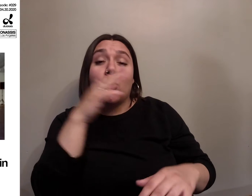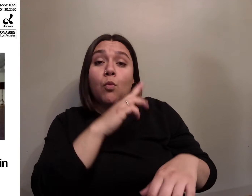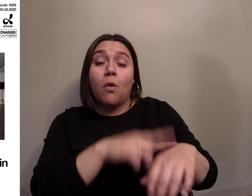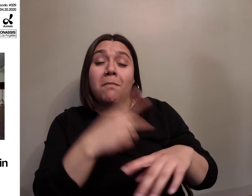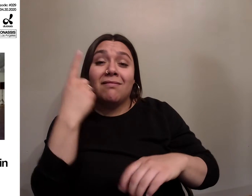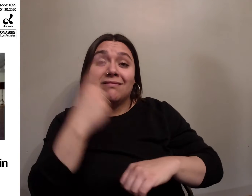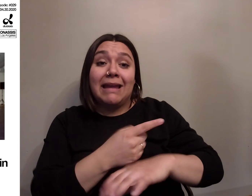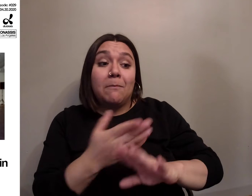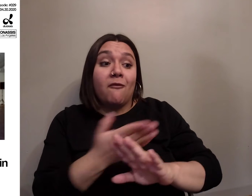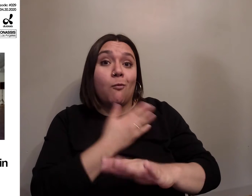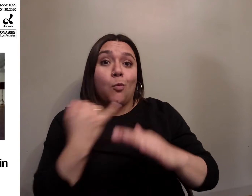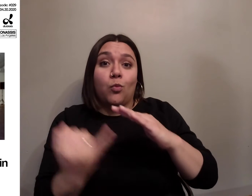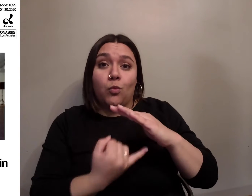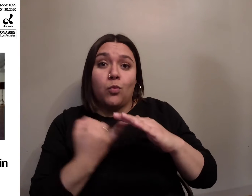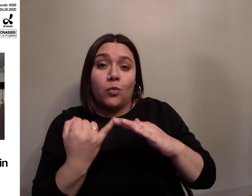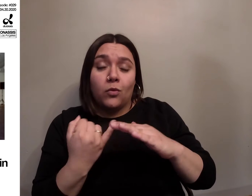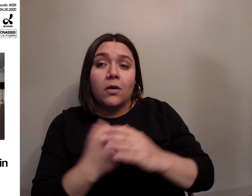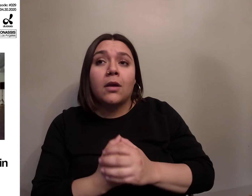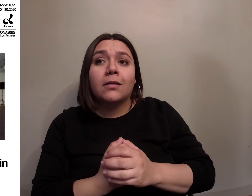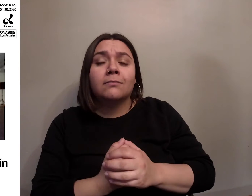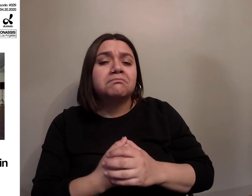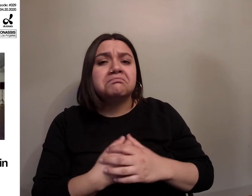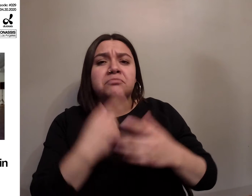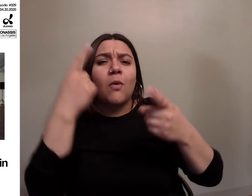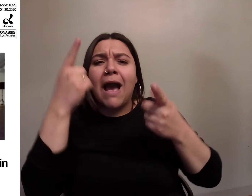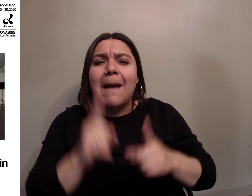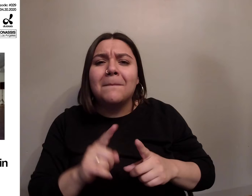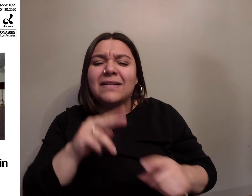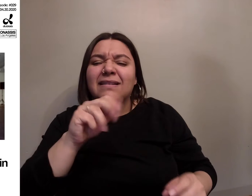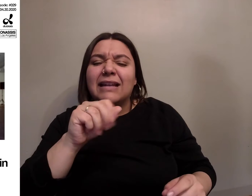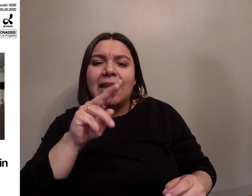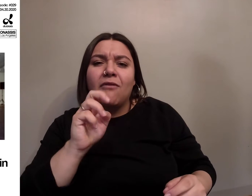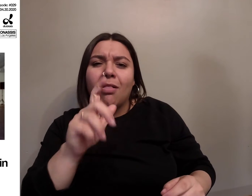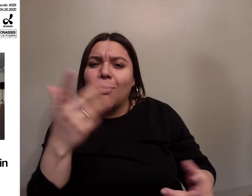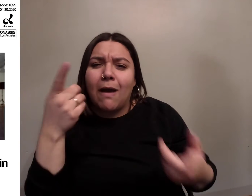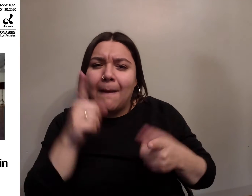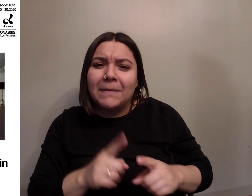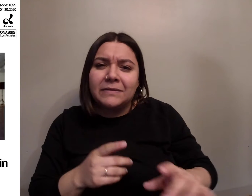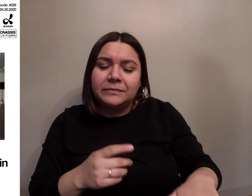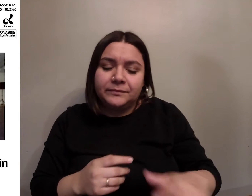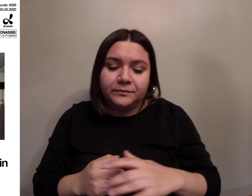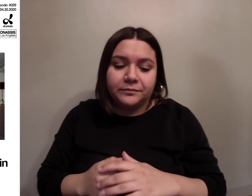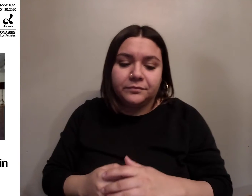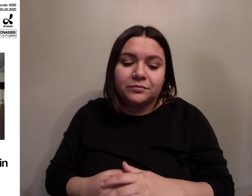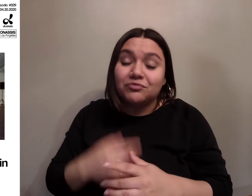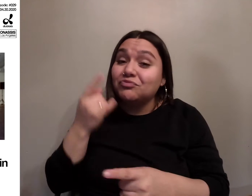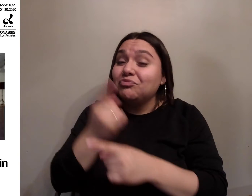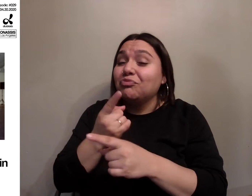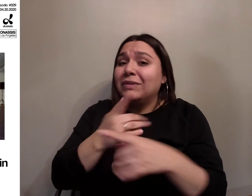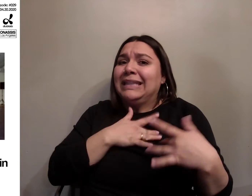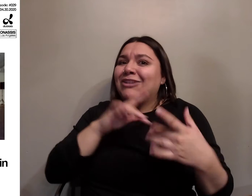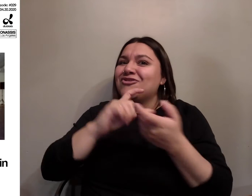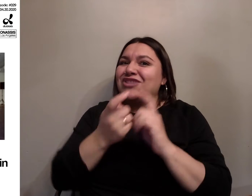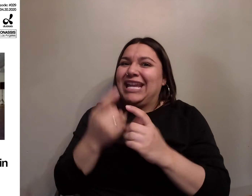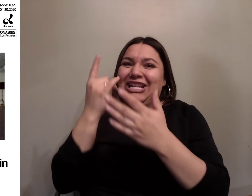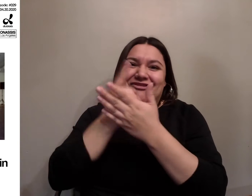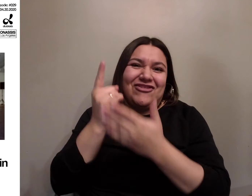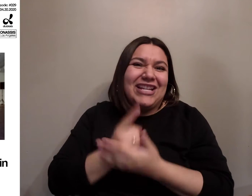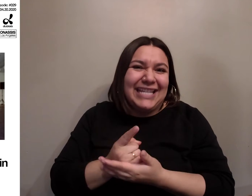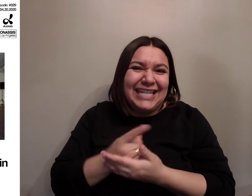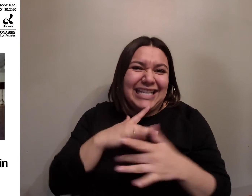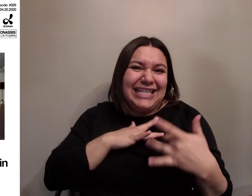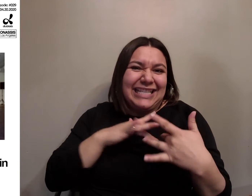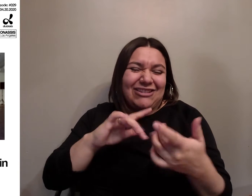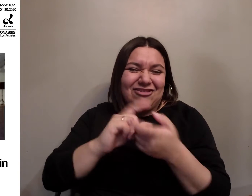typical day before the quarantine, what happens at Naval? Right, it changes a lot week to